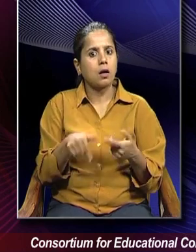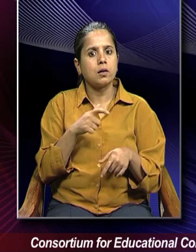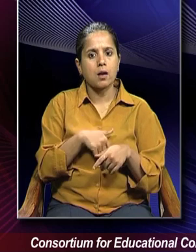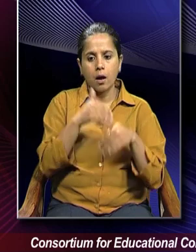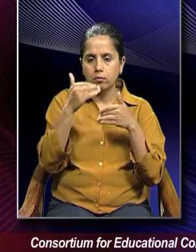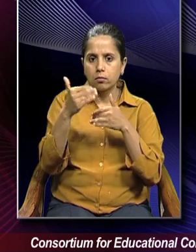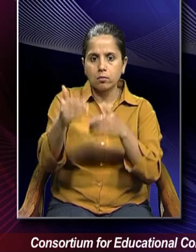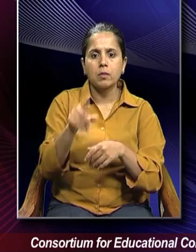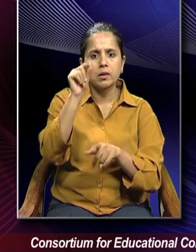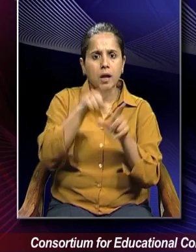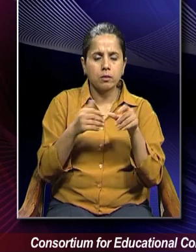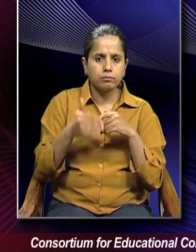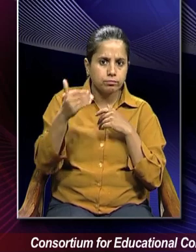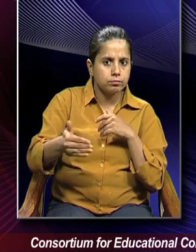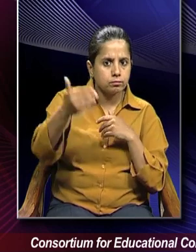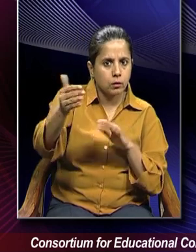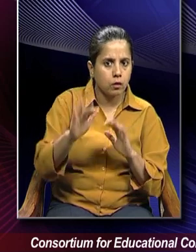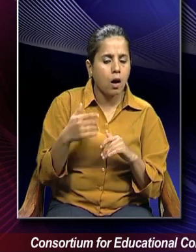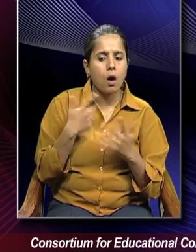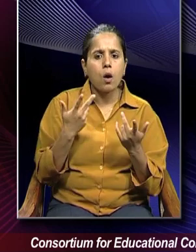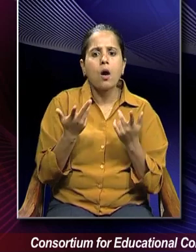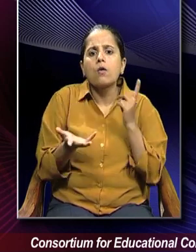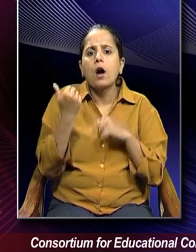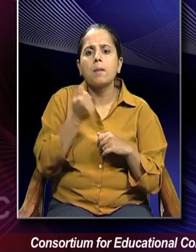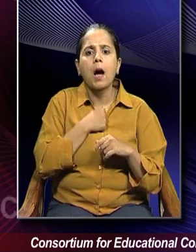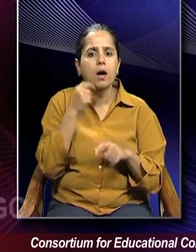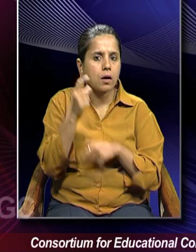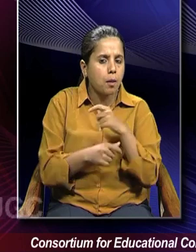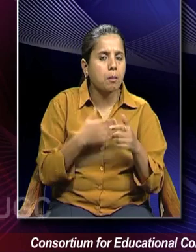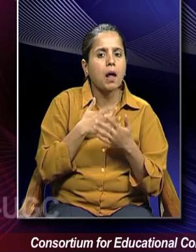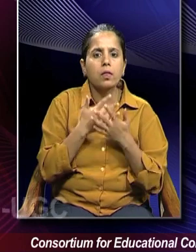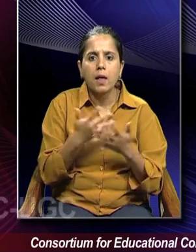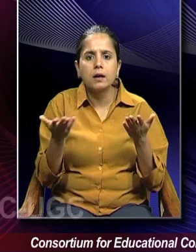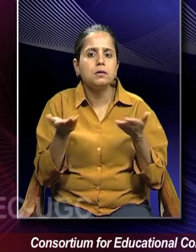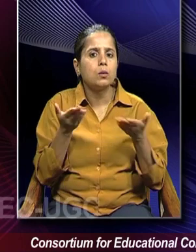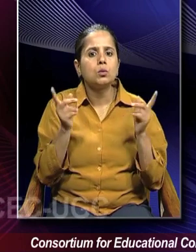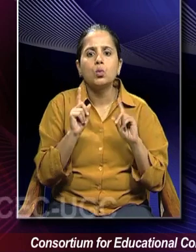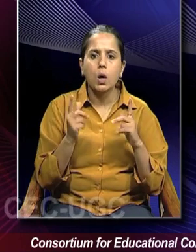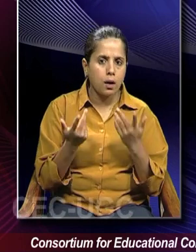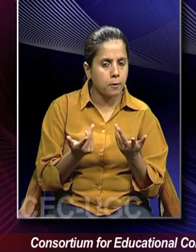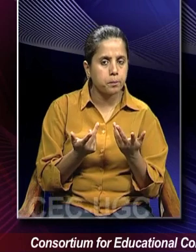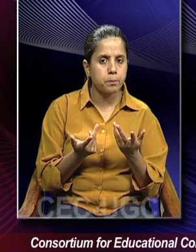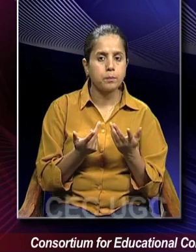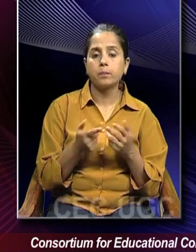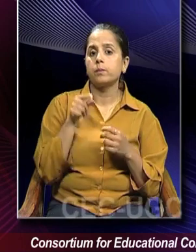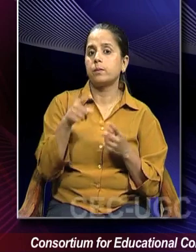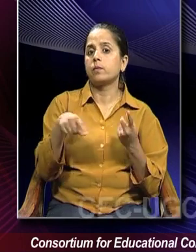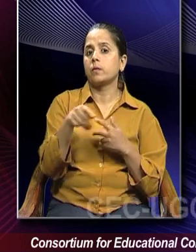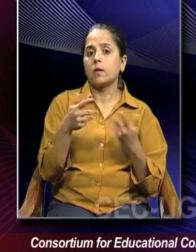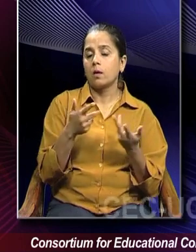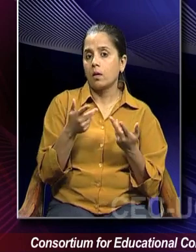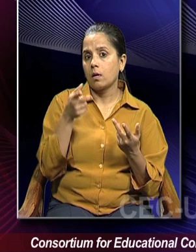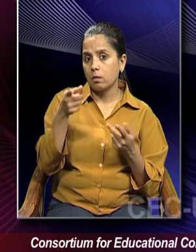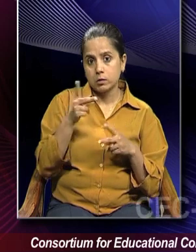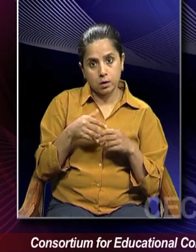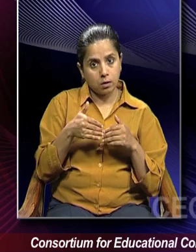10 years down the line, where do I find my company, my product, my services, whether they would